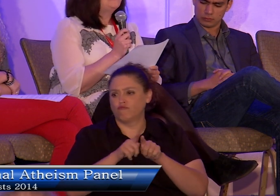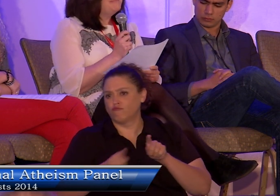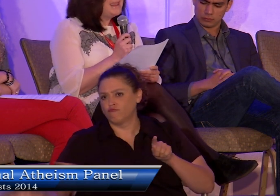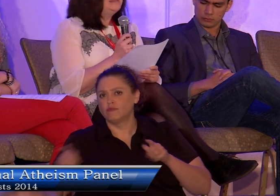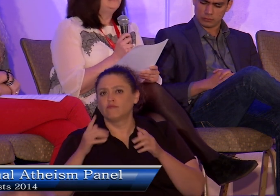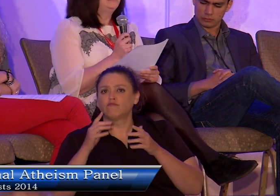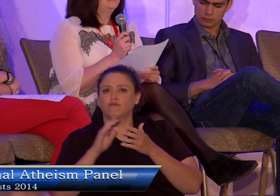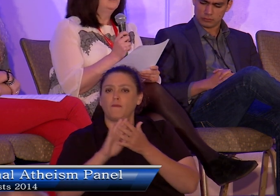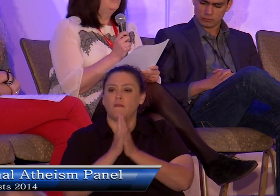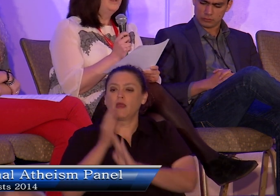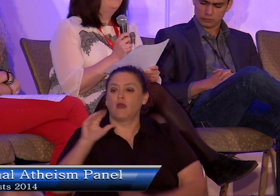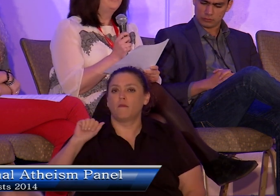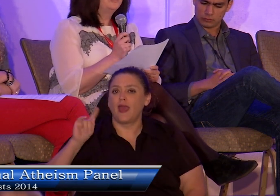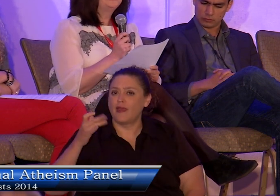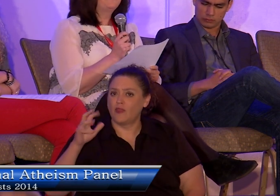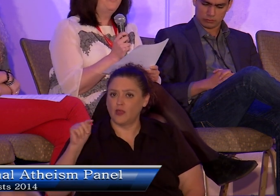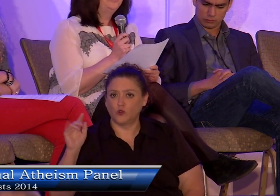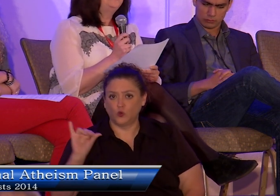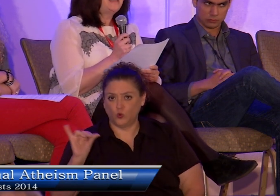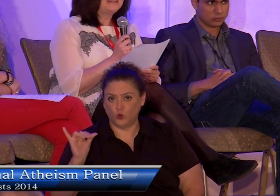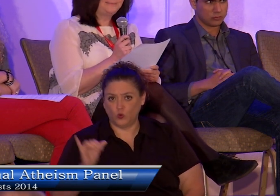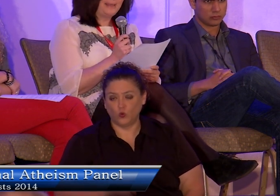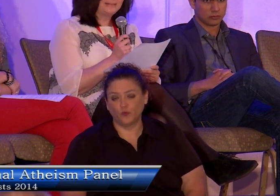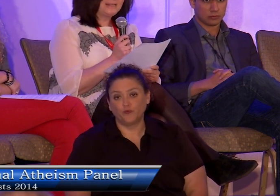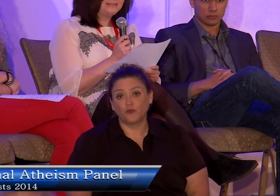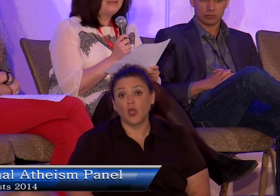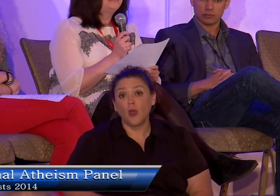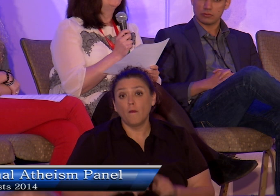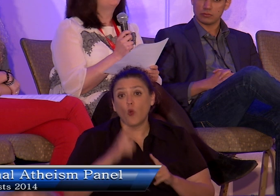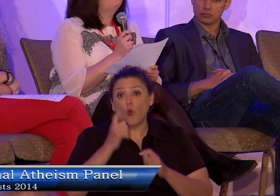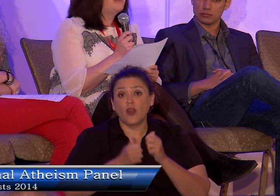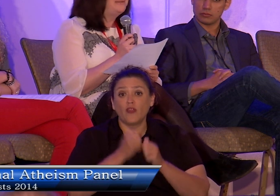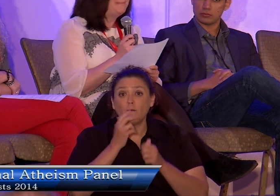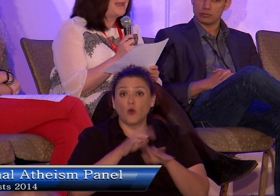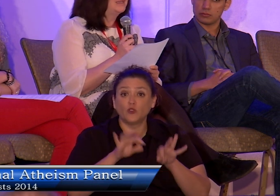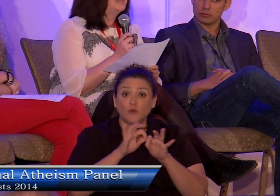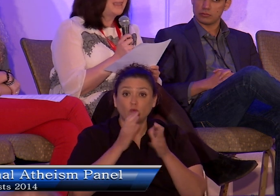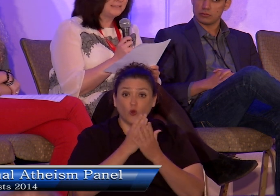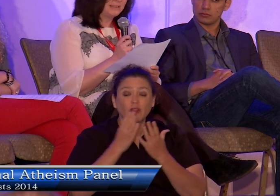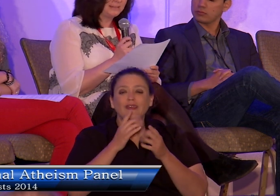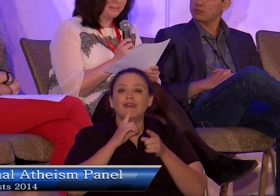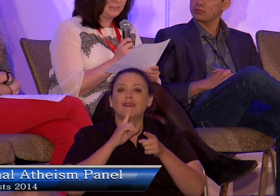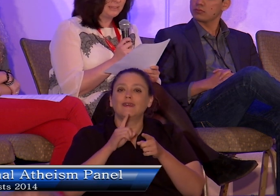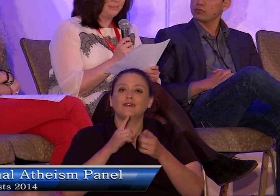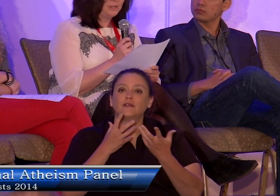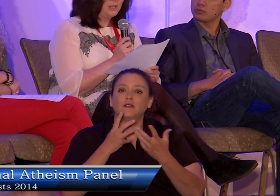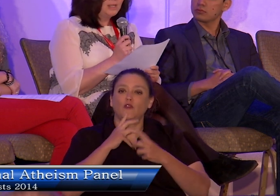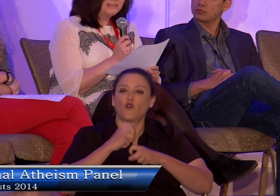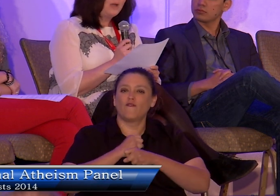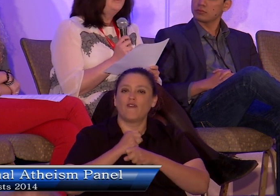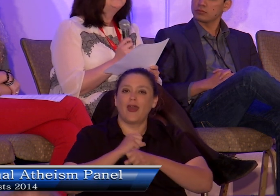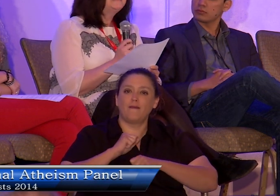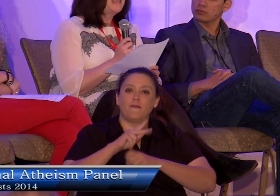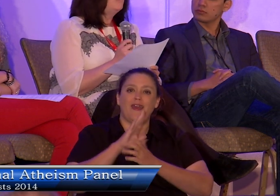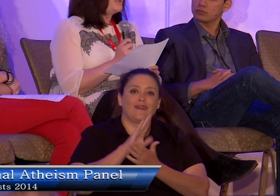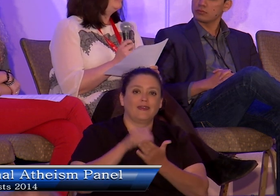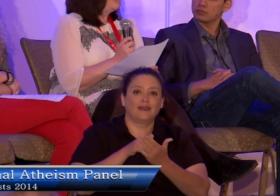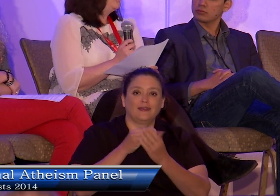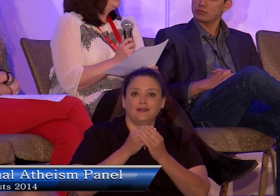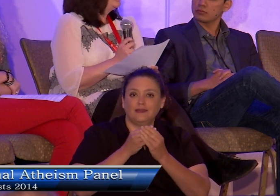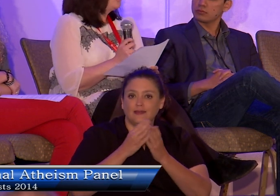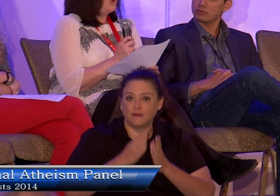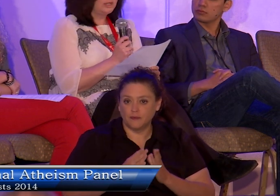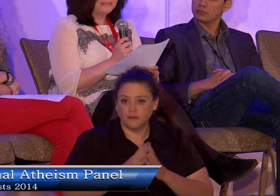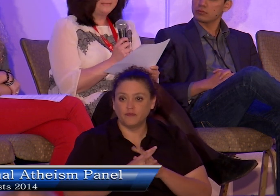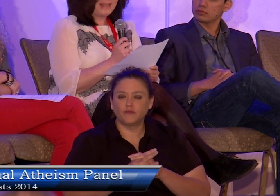Mm-hmm. But it's mainly one of the most important aspects is that it is a fight back against Islamism. Some will say, why